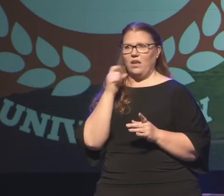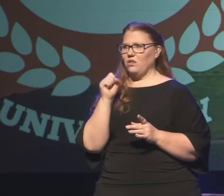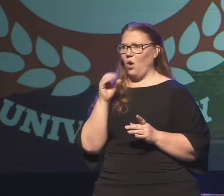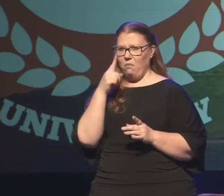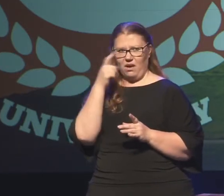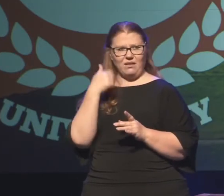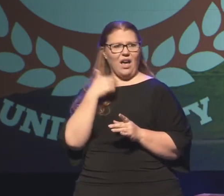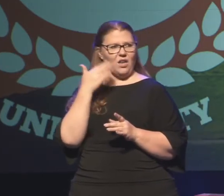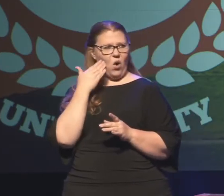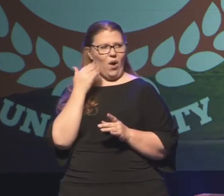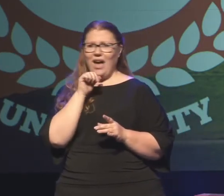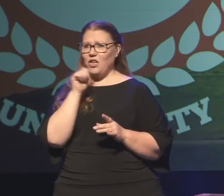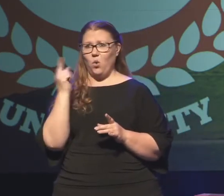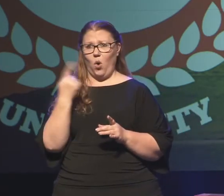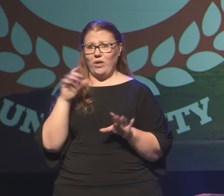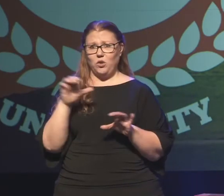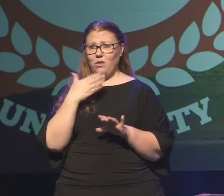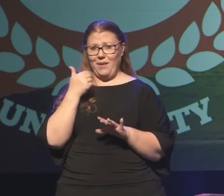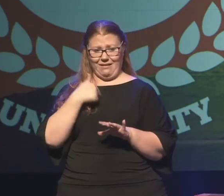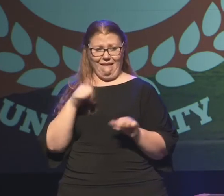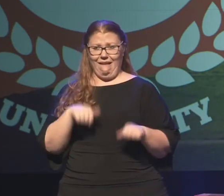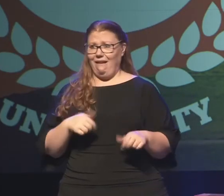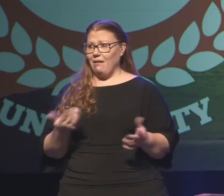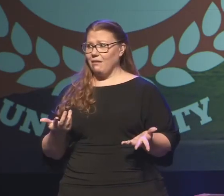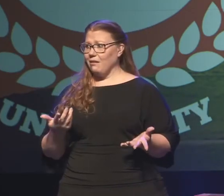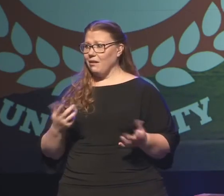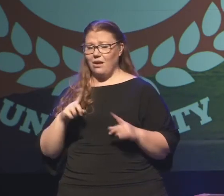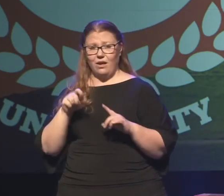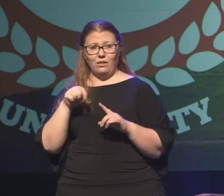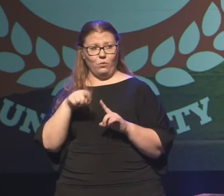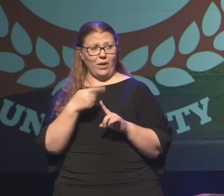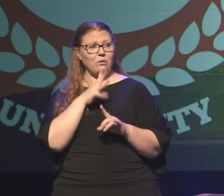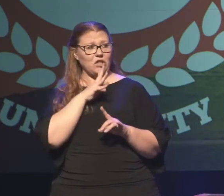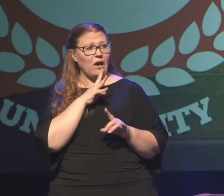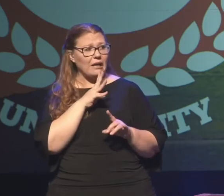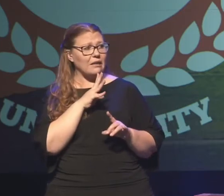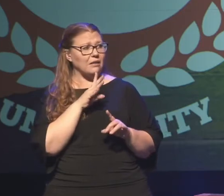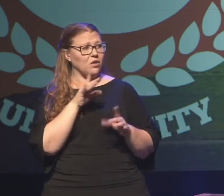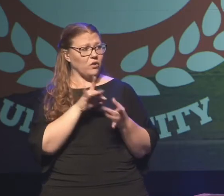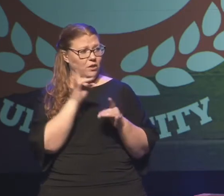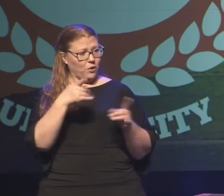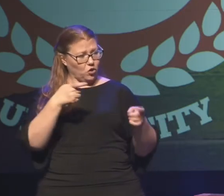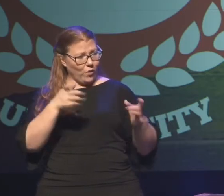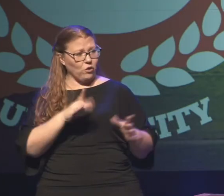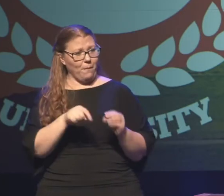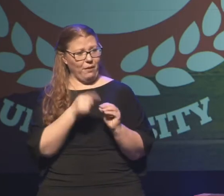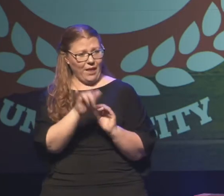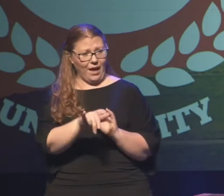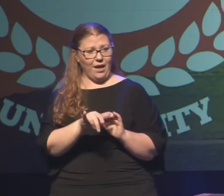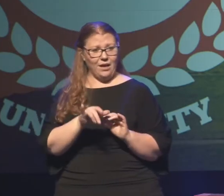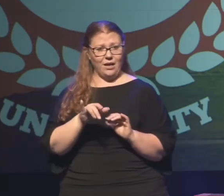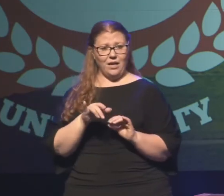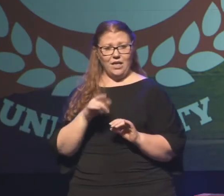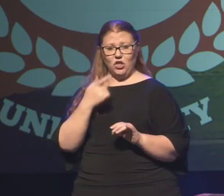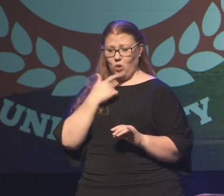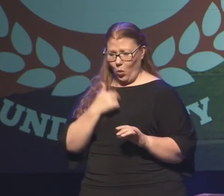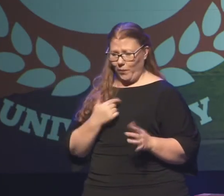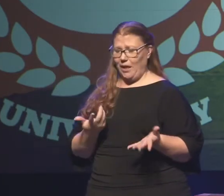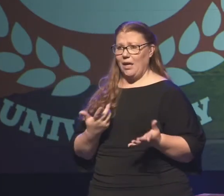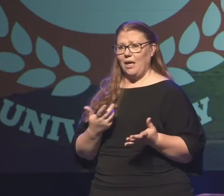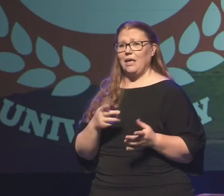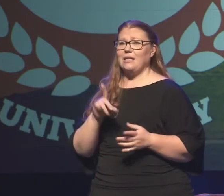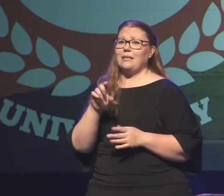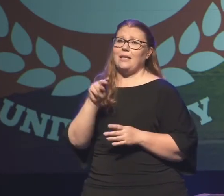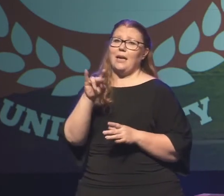I know I don't always do the best that I can. And when I was talking to a spiritual director one day about this, she commented to me, Dennis, let